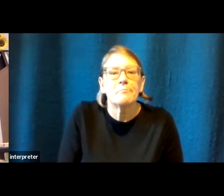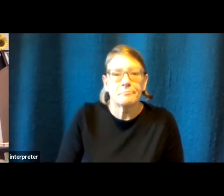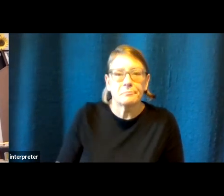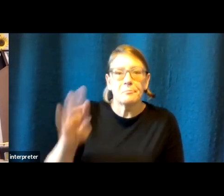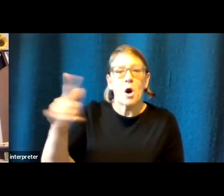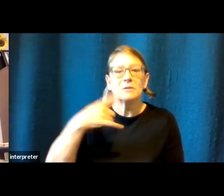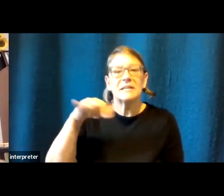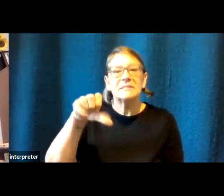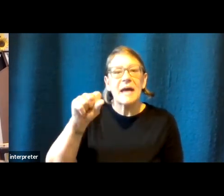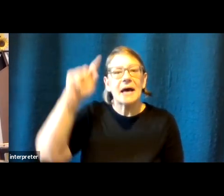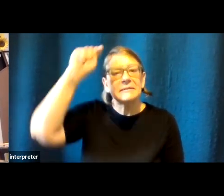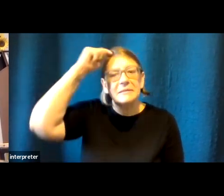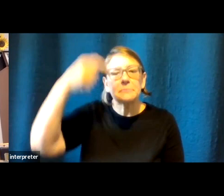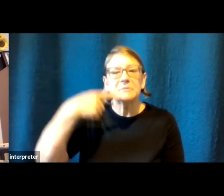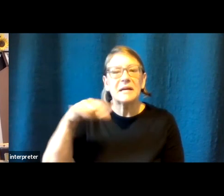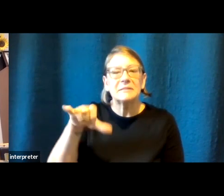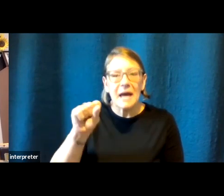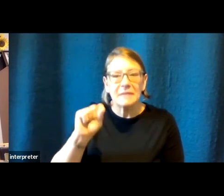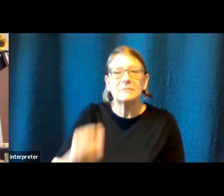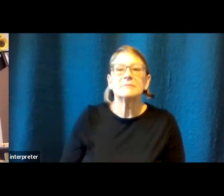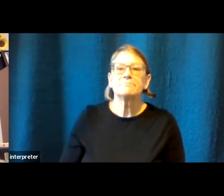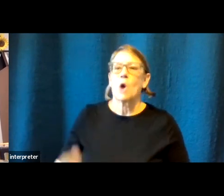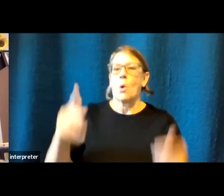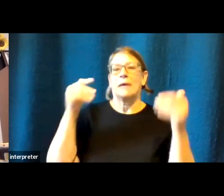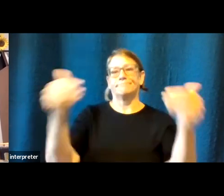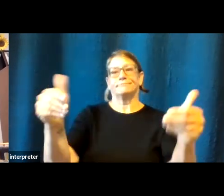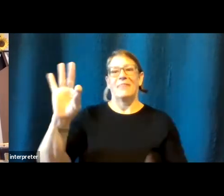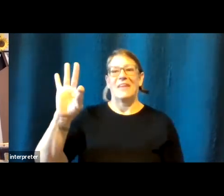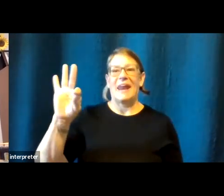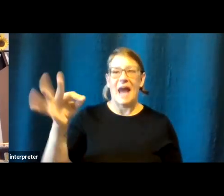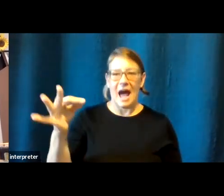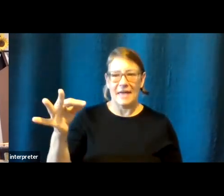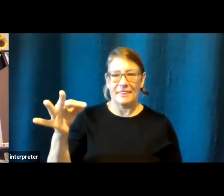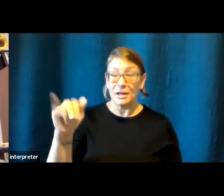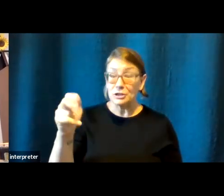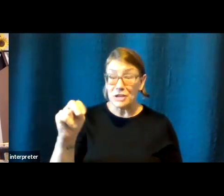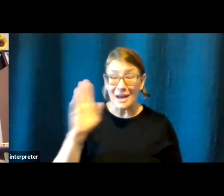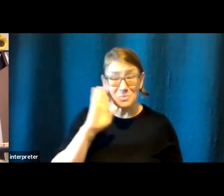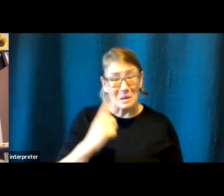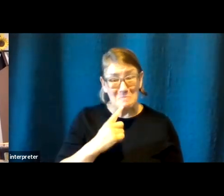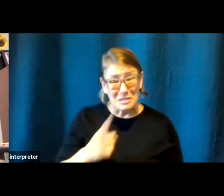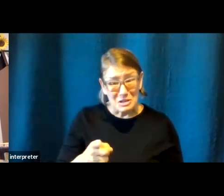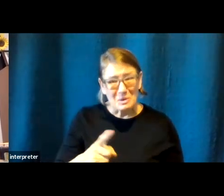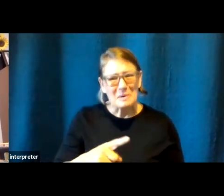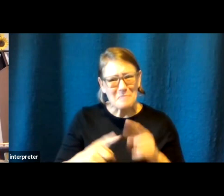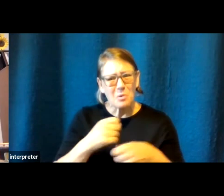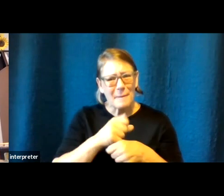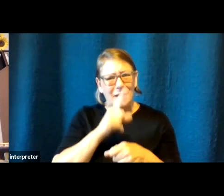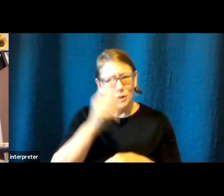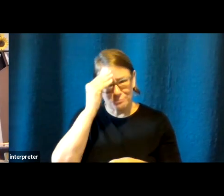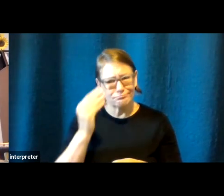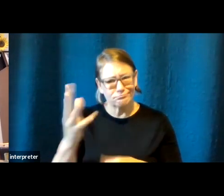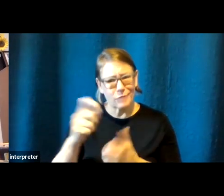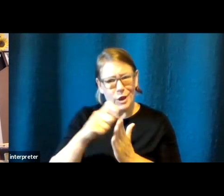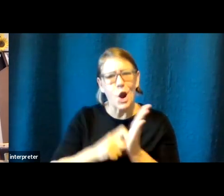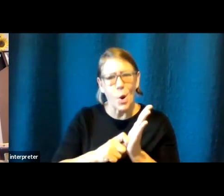Yes, okay, I think so. Okay, let's go with the 9th. Jen, we'll miss you, but we'll make sure you get the